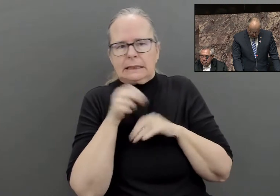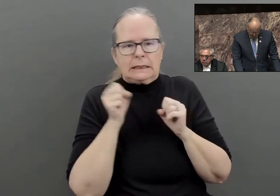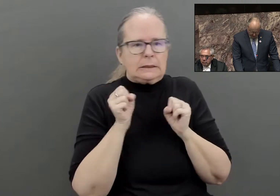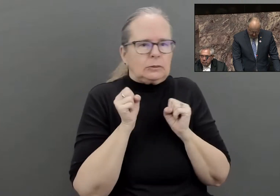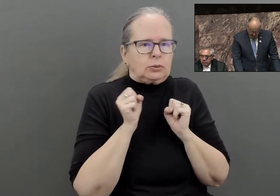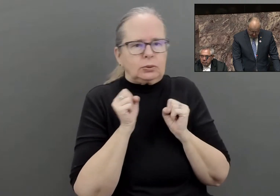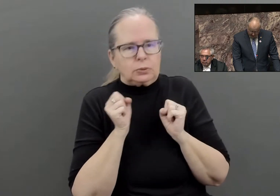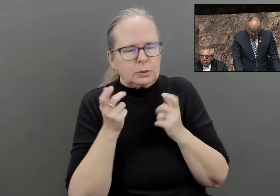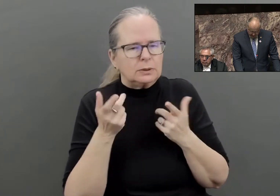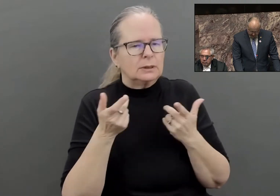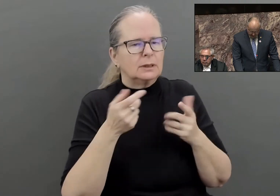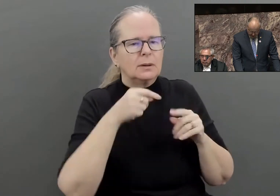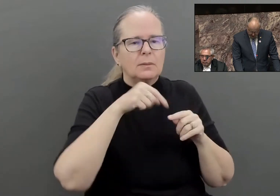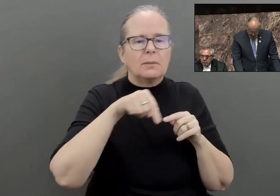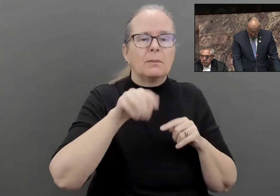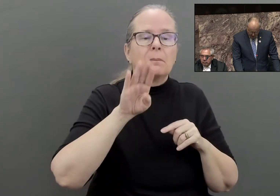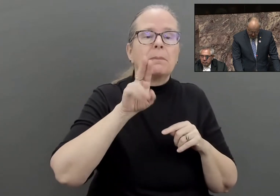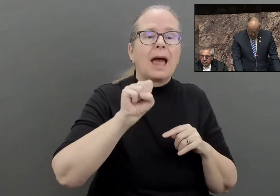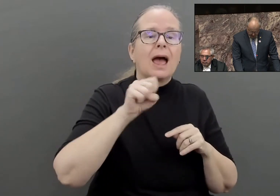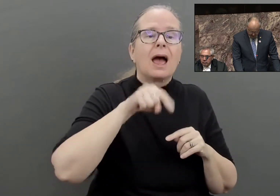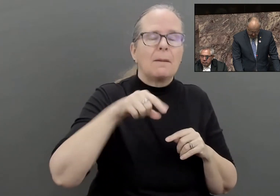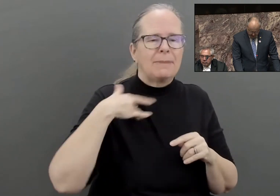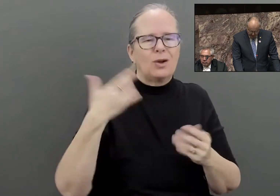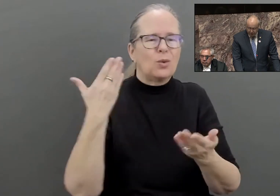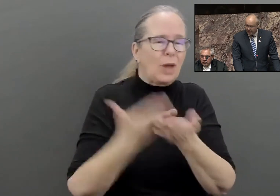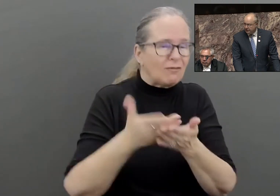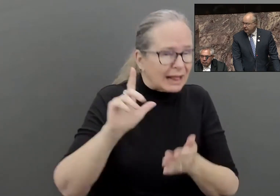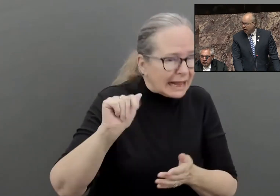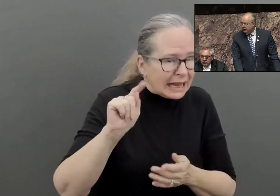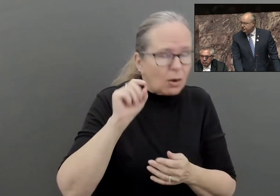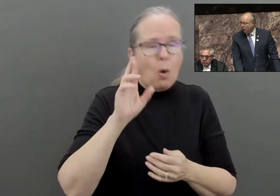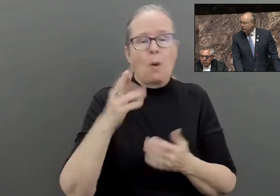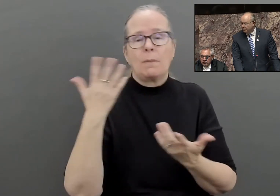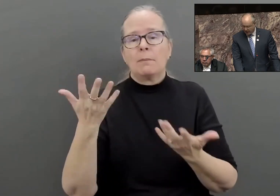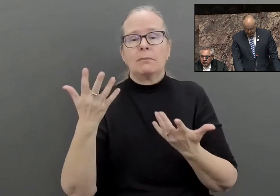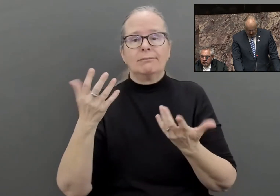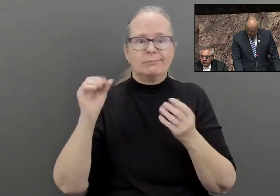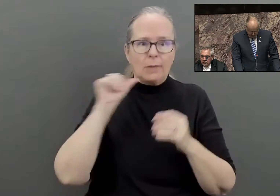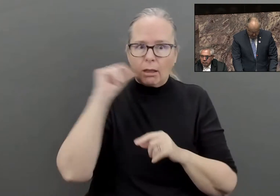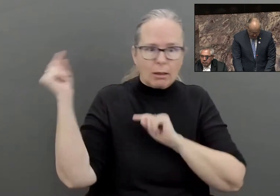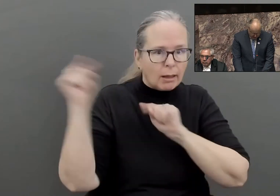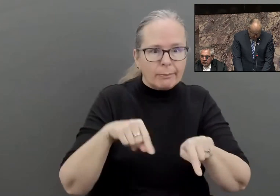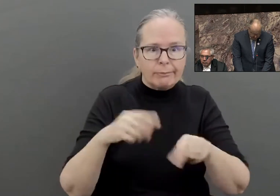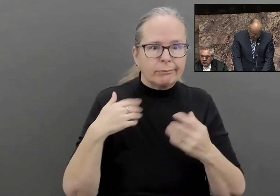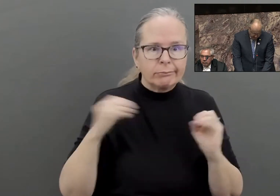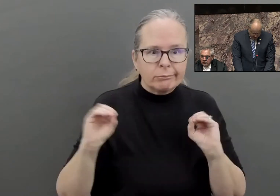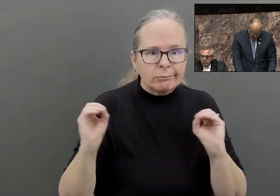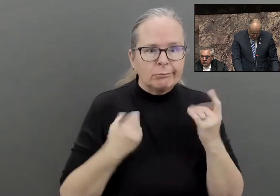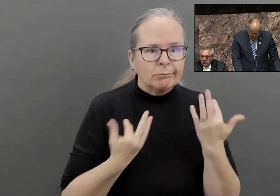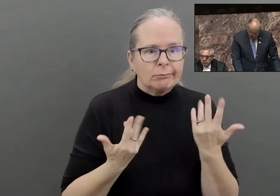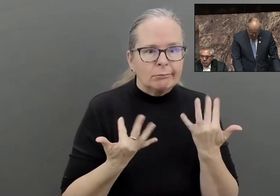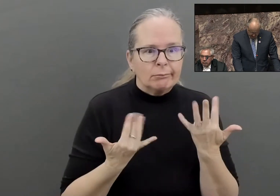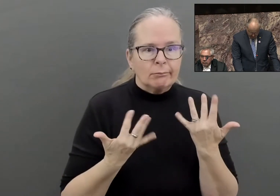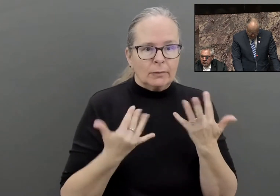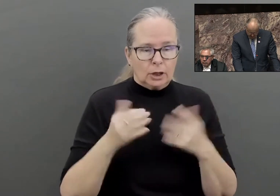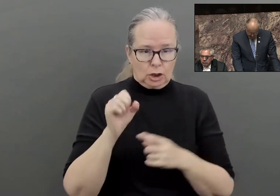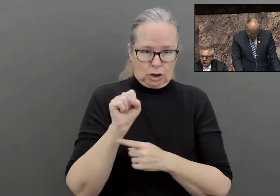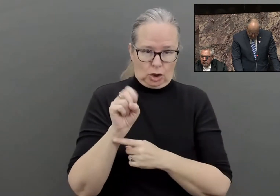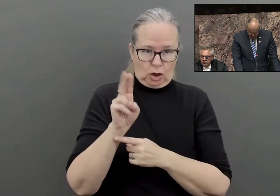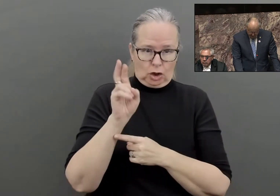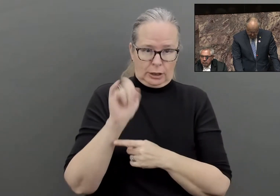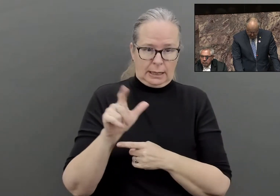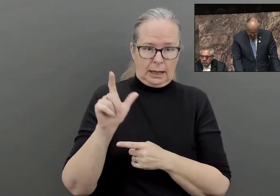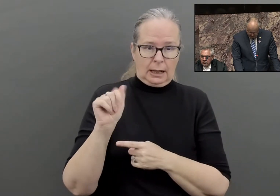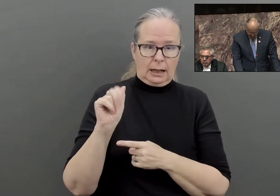Langley SkyTrain station is 1 year delayed and $2 billion over budget. Mr. Speaker, if this minister can't